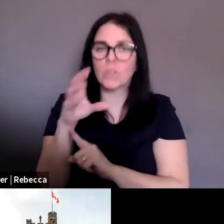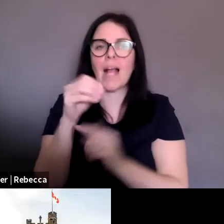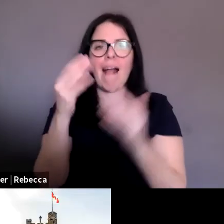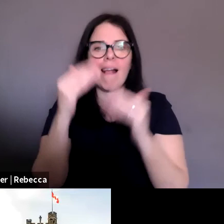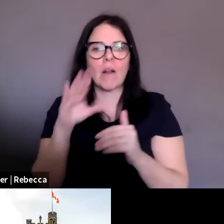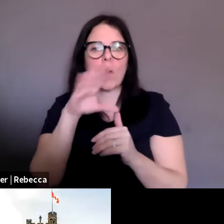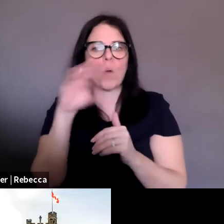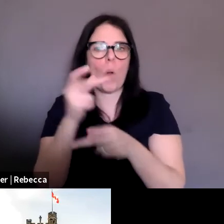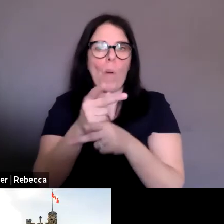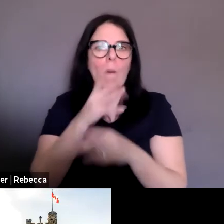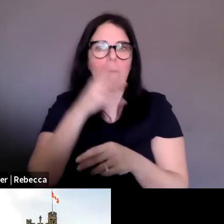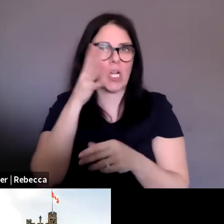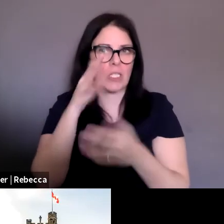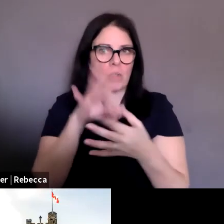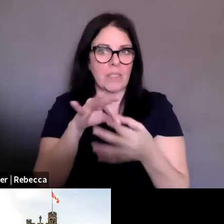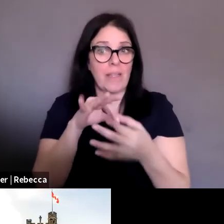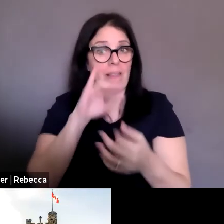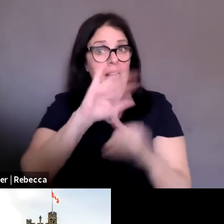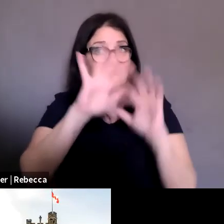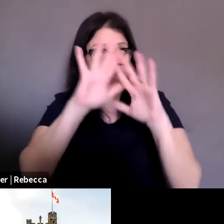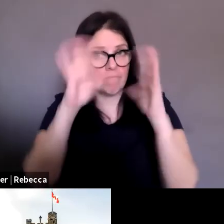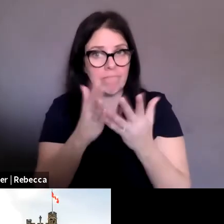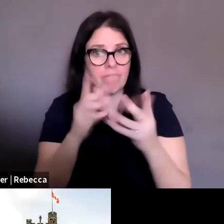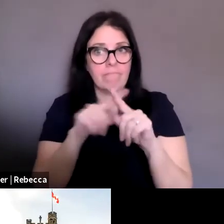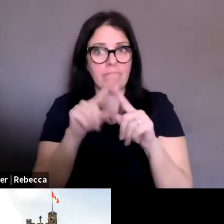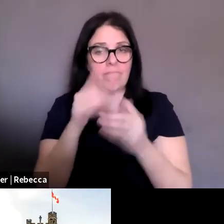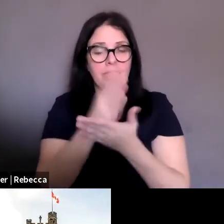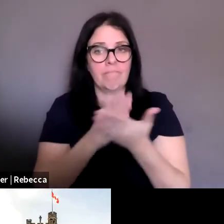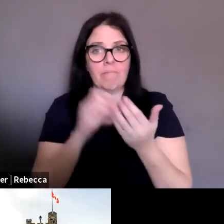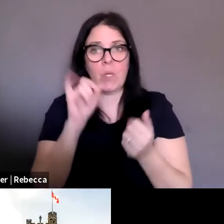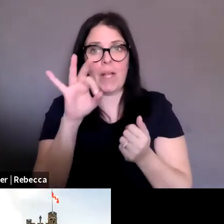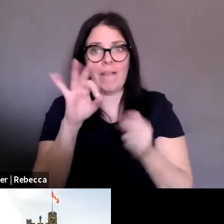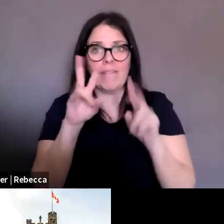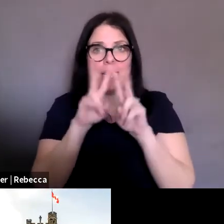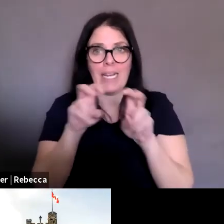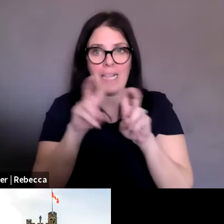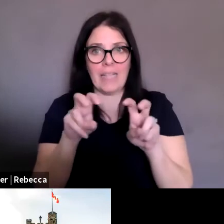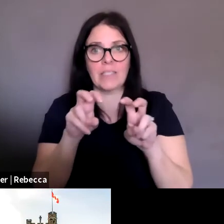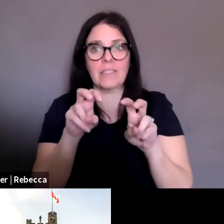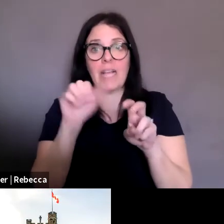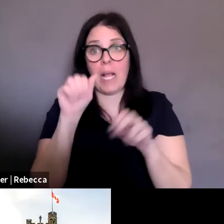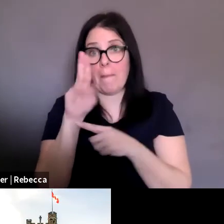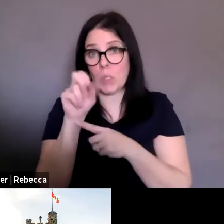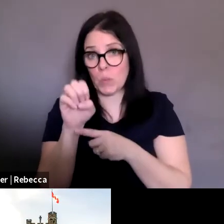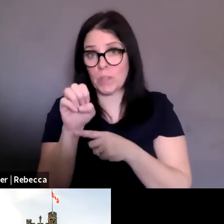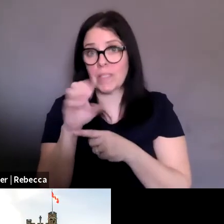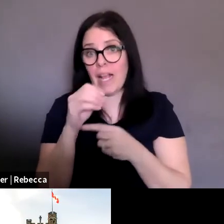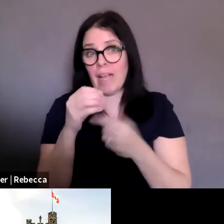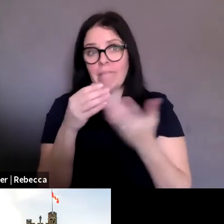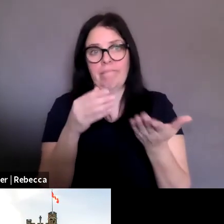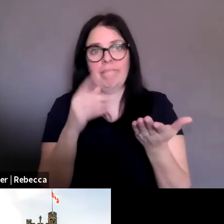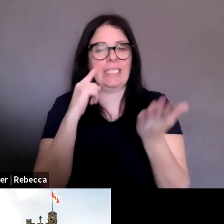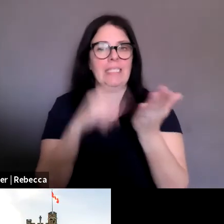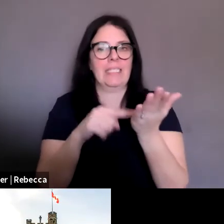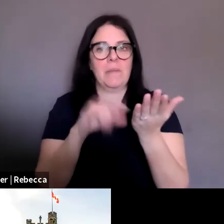So these are all pieces of the analysis of the abuse. And here's an example